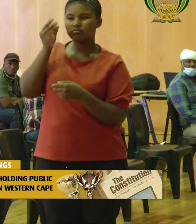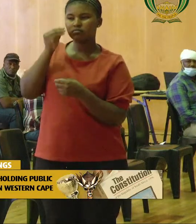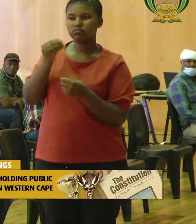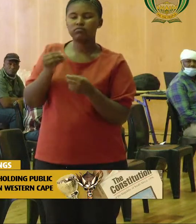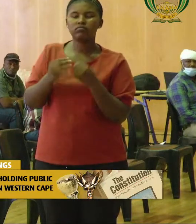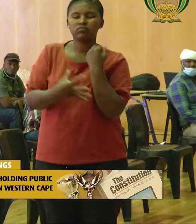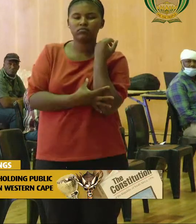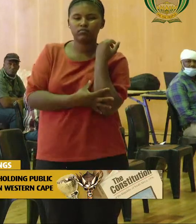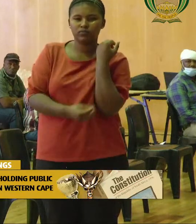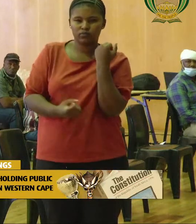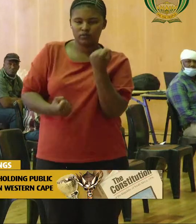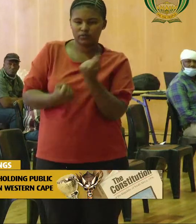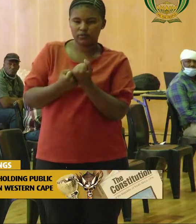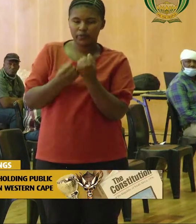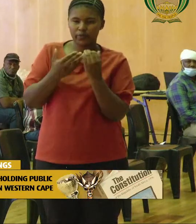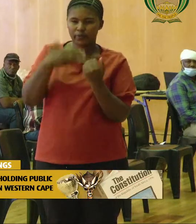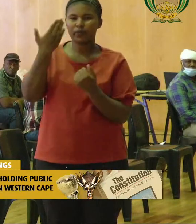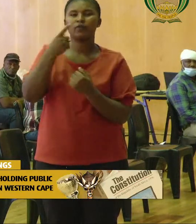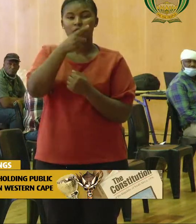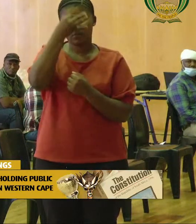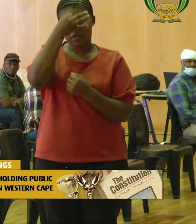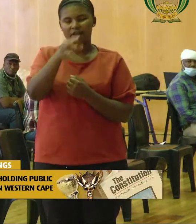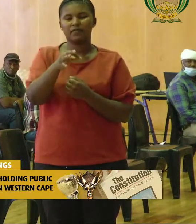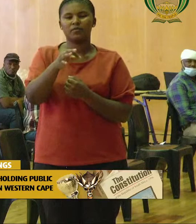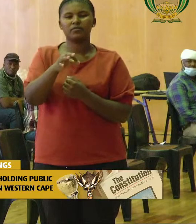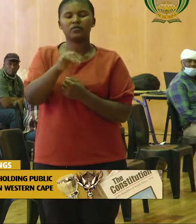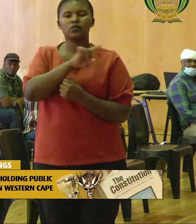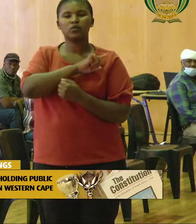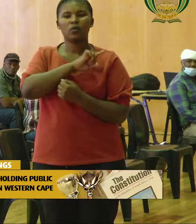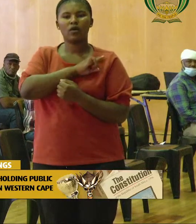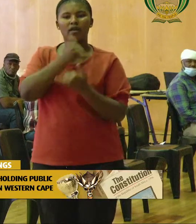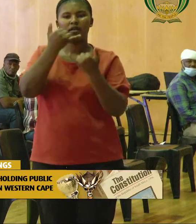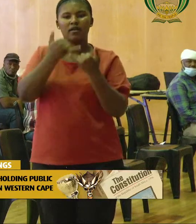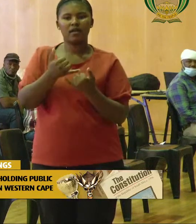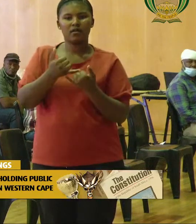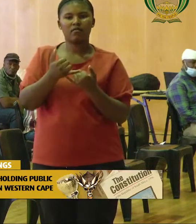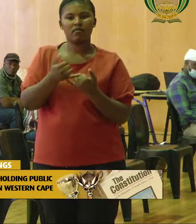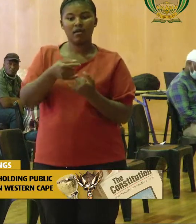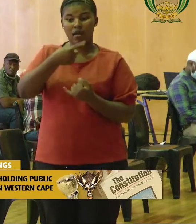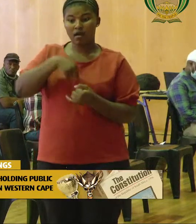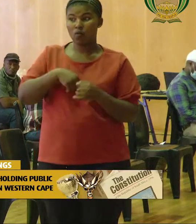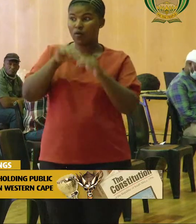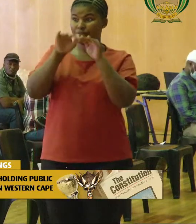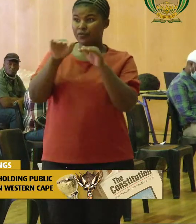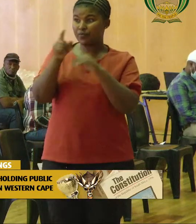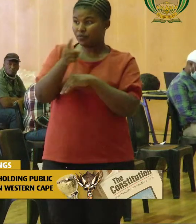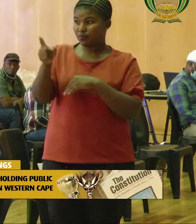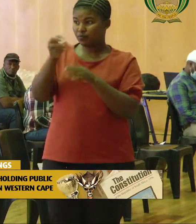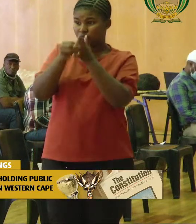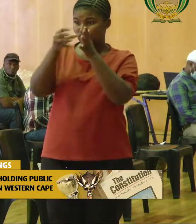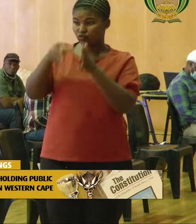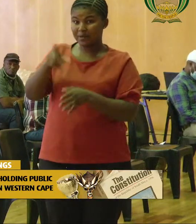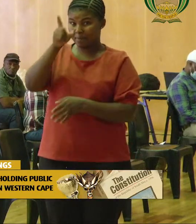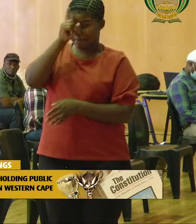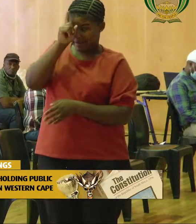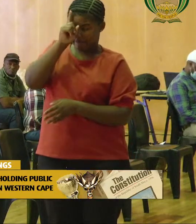support from government, especially because when it comes to our people and our students, black people, it's very,